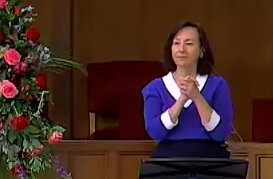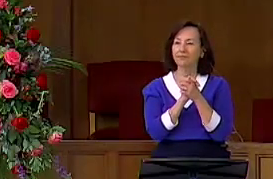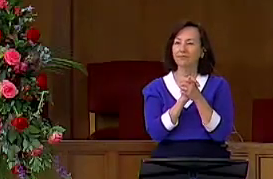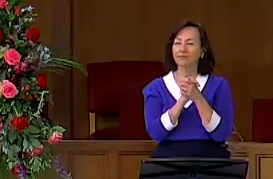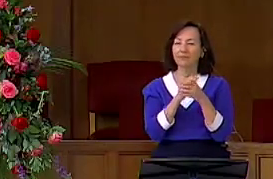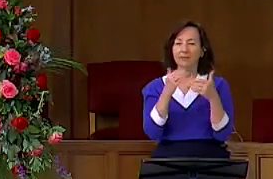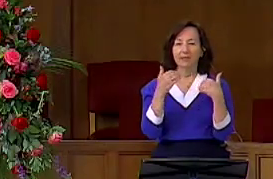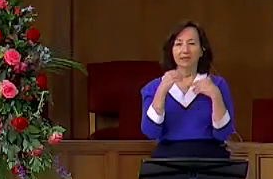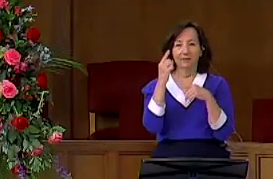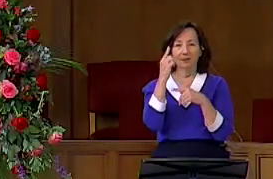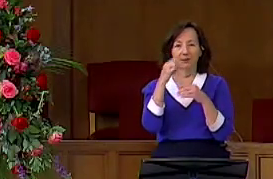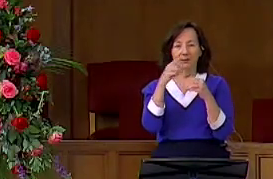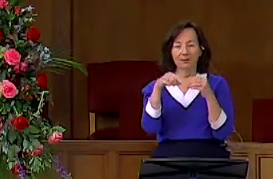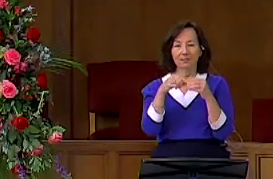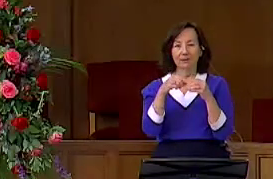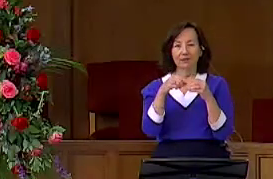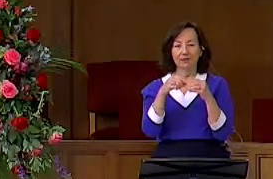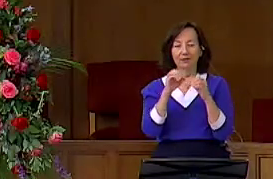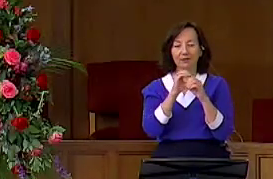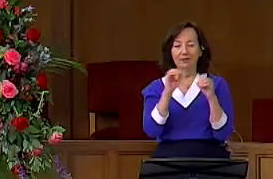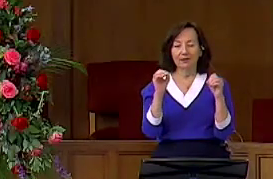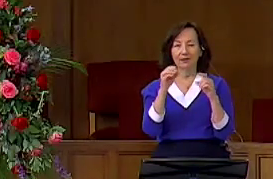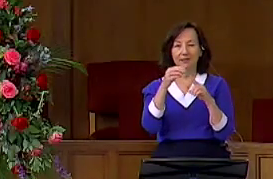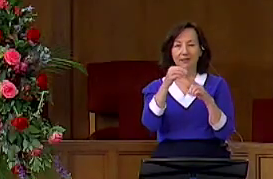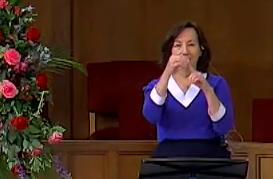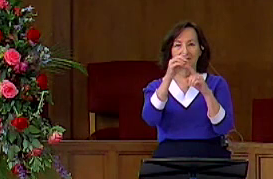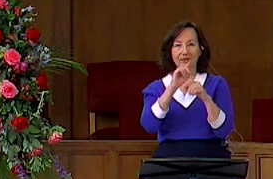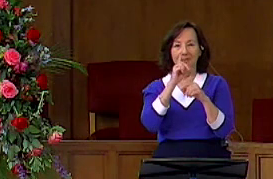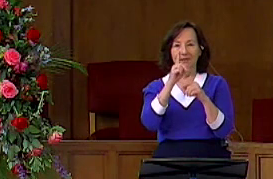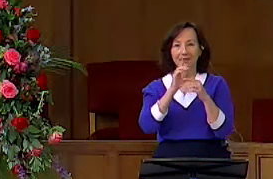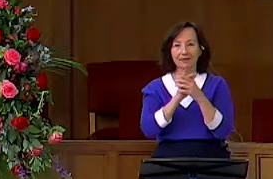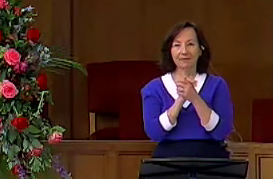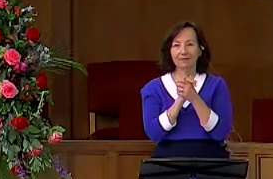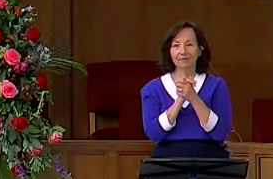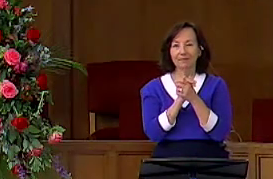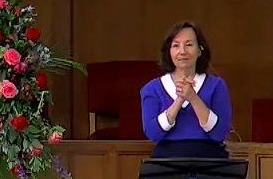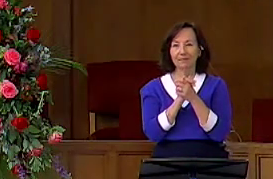Have you thought about what your nothing except is?